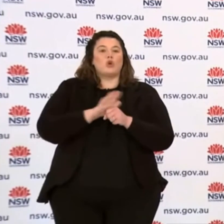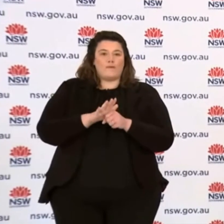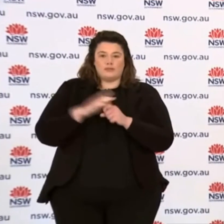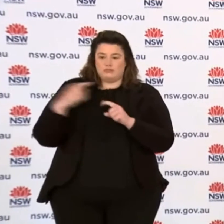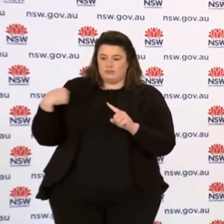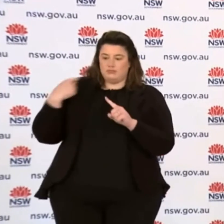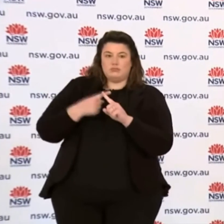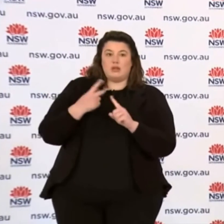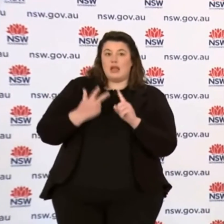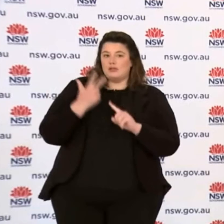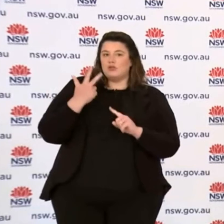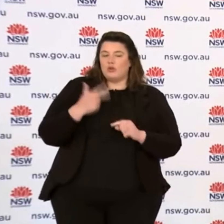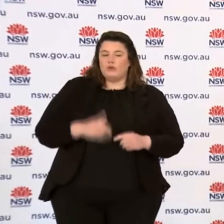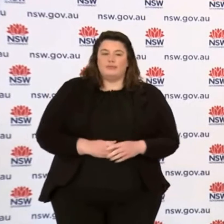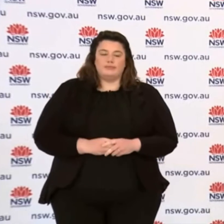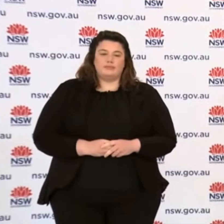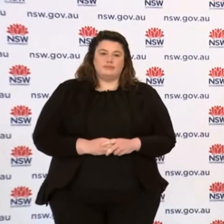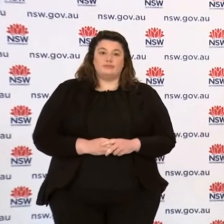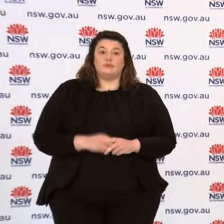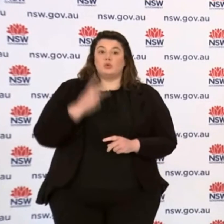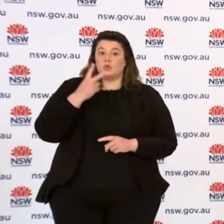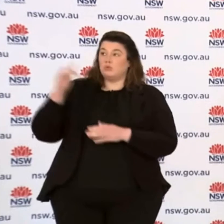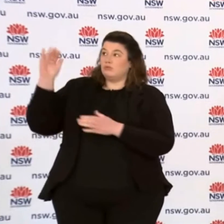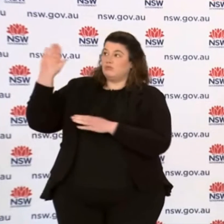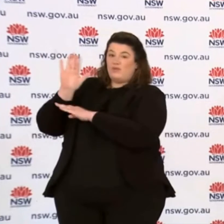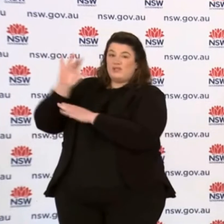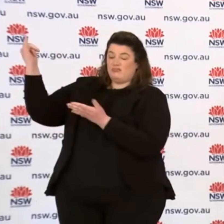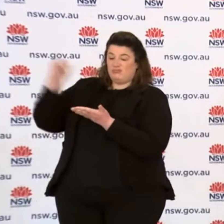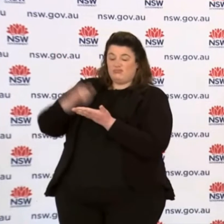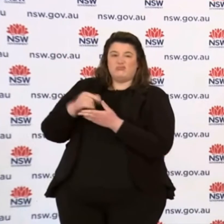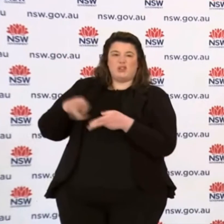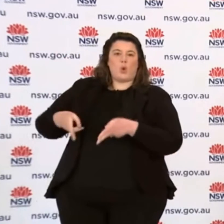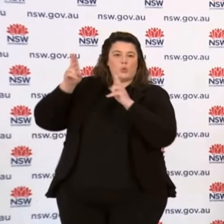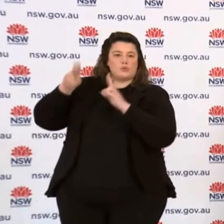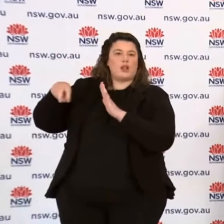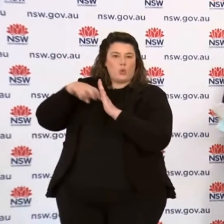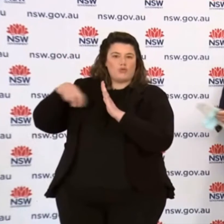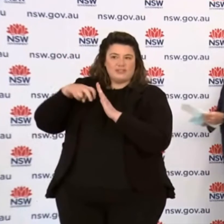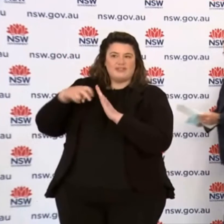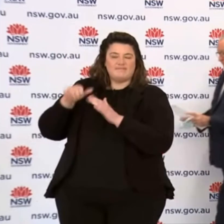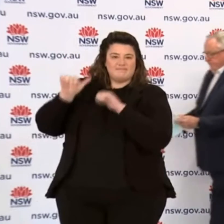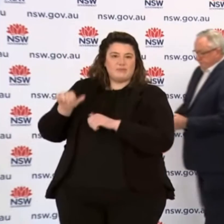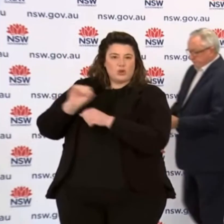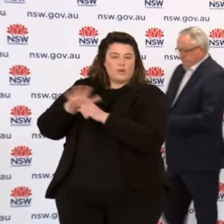8 o'clock last night, and there were 2 overseas acquired cases. This brings